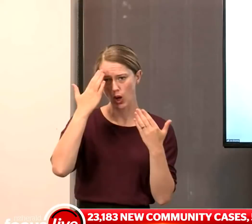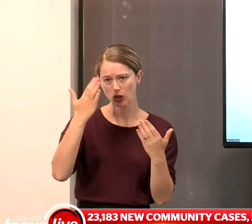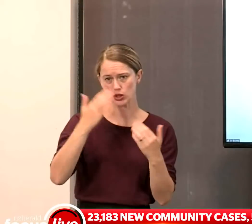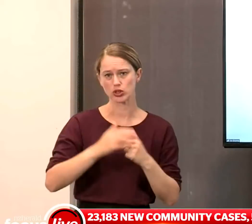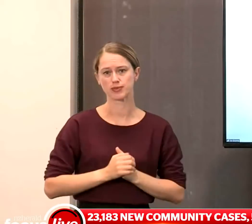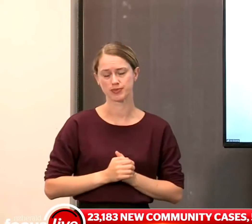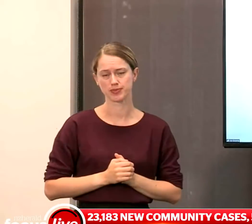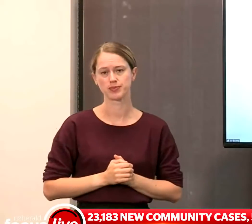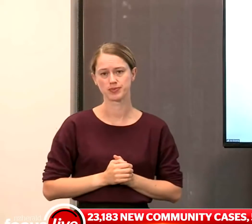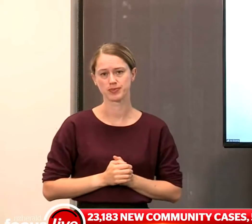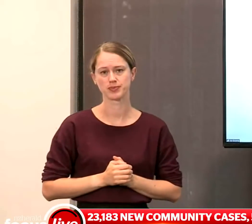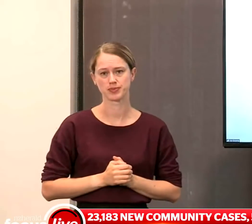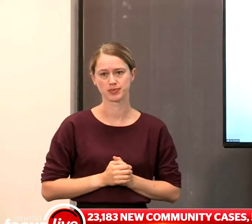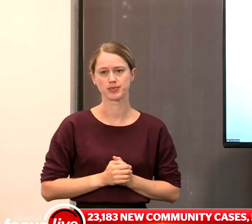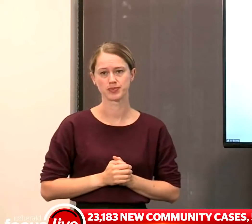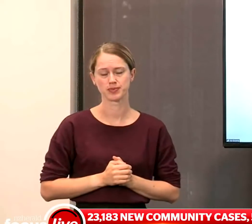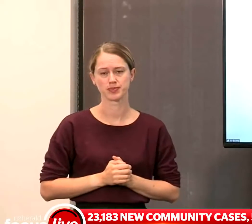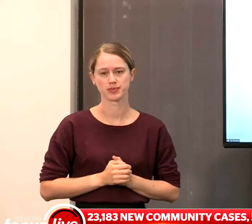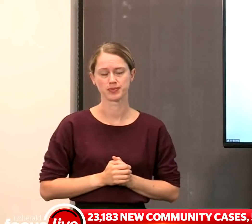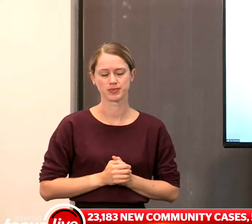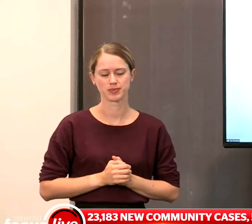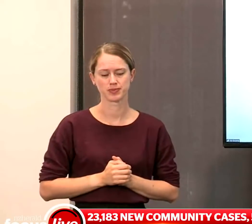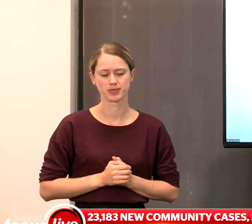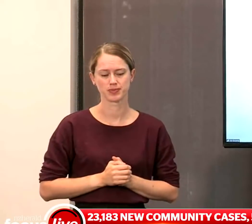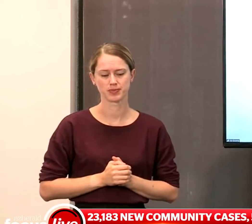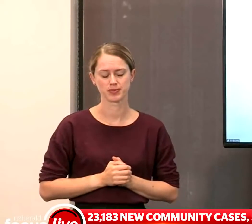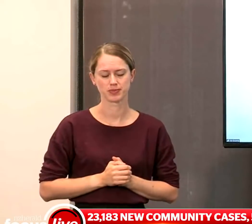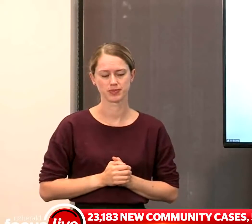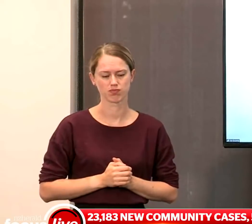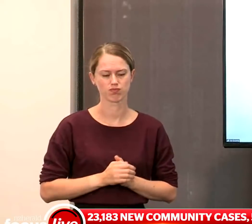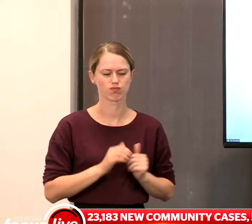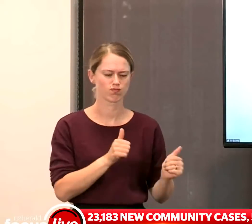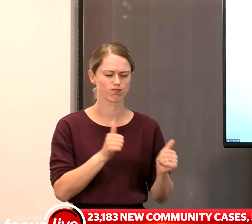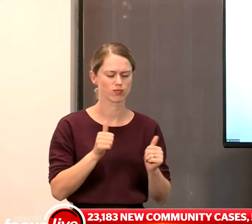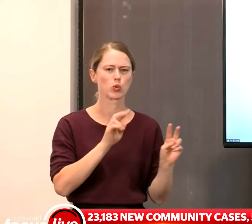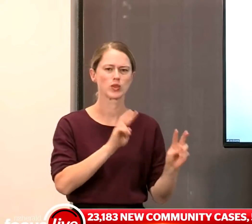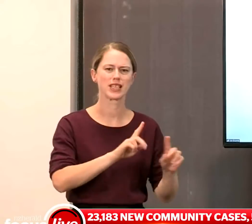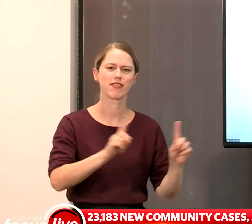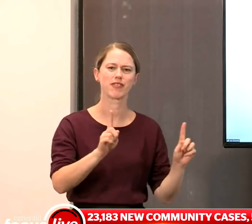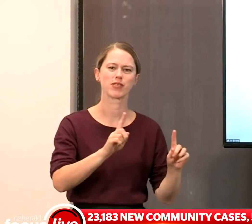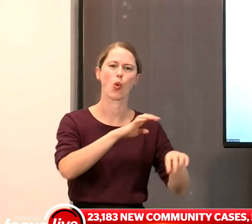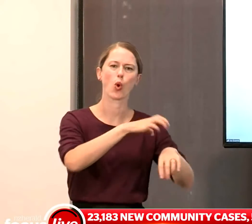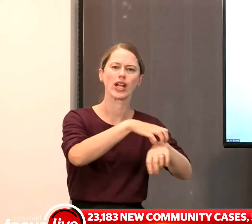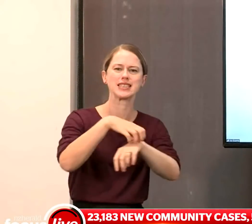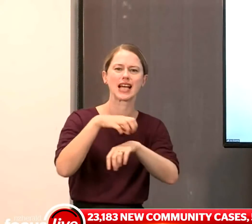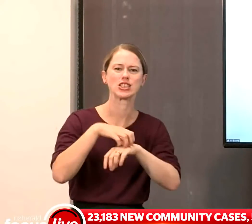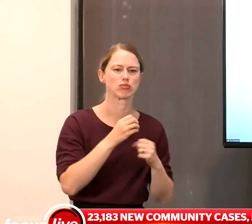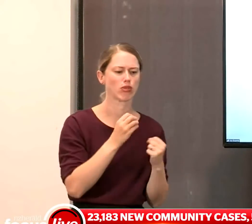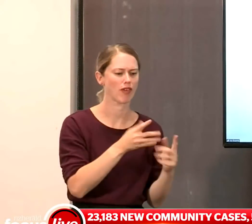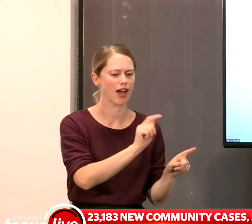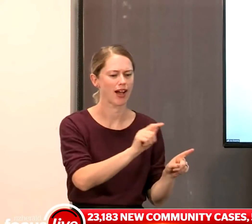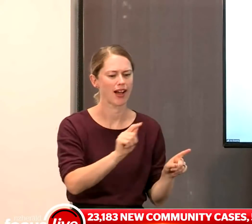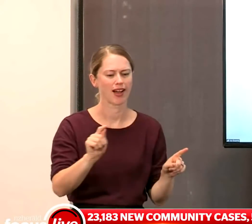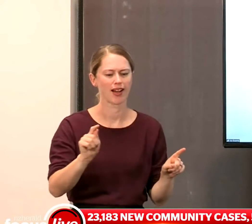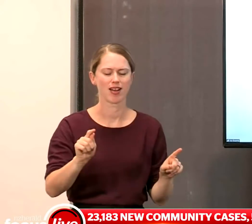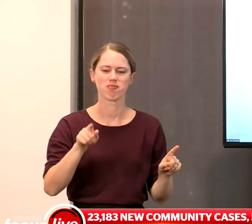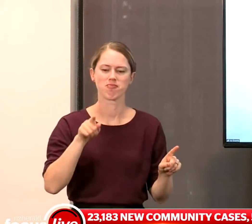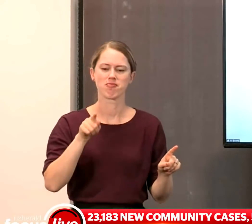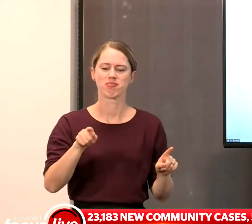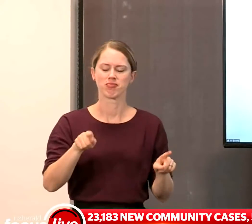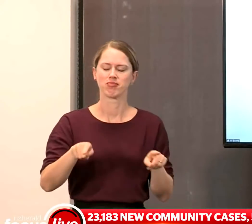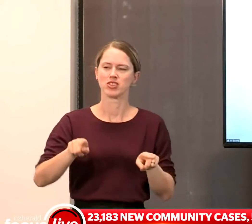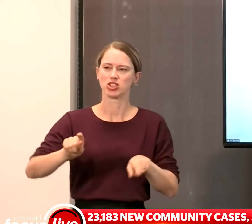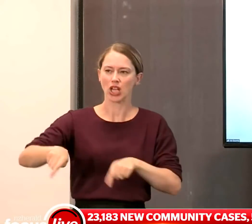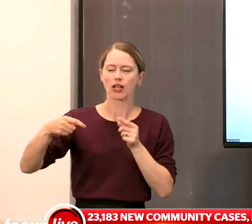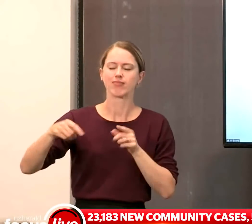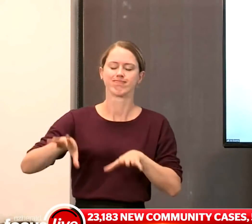that it's really humbling to see our community providers once again rise to the